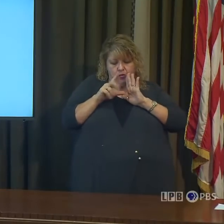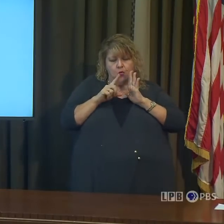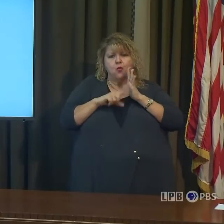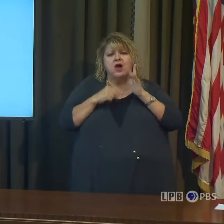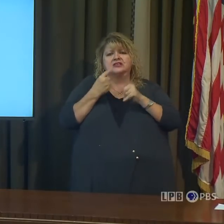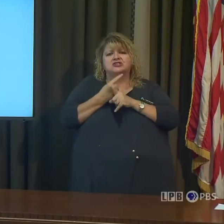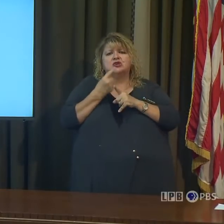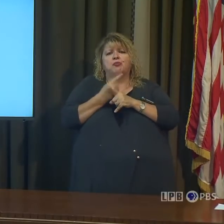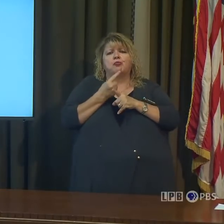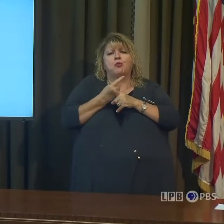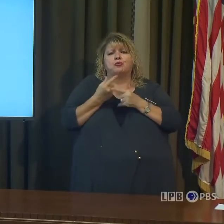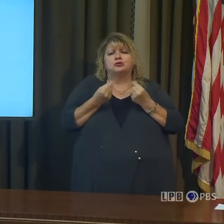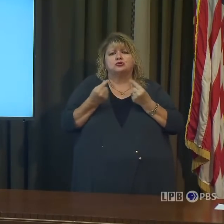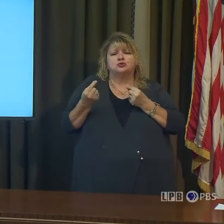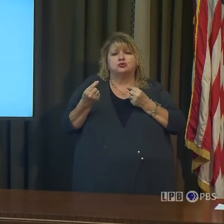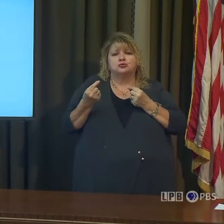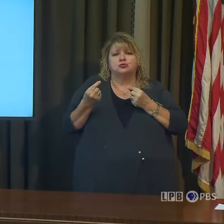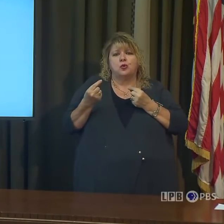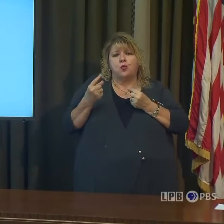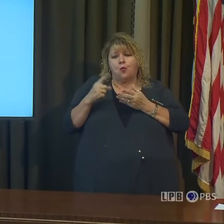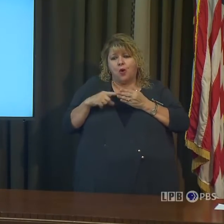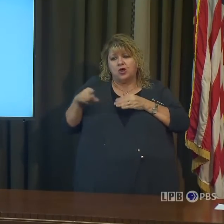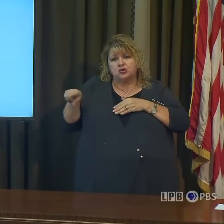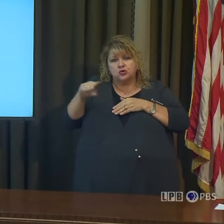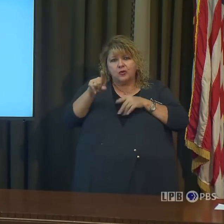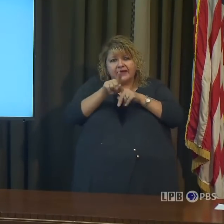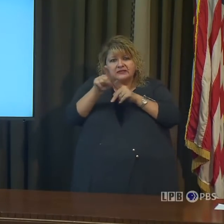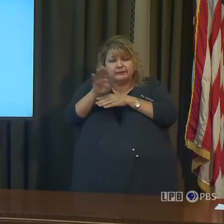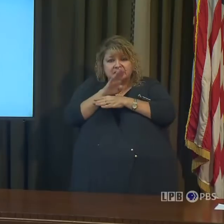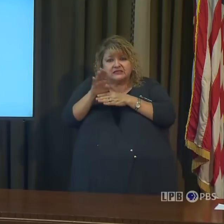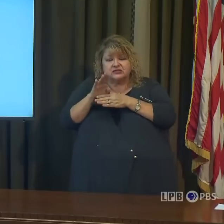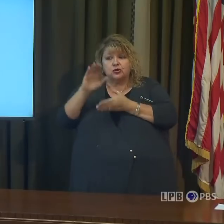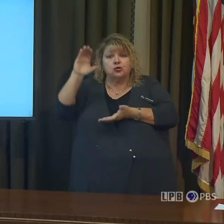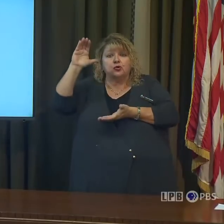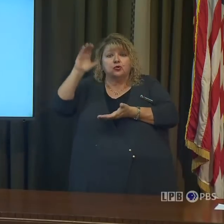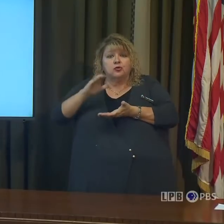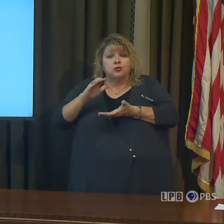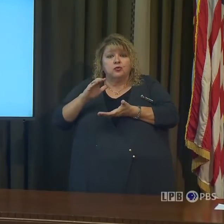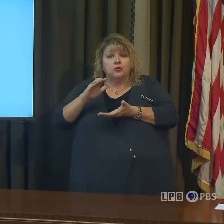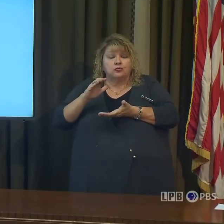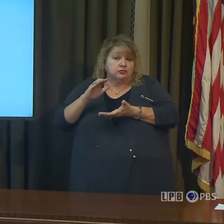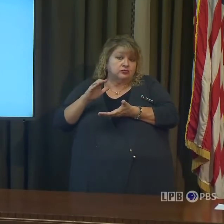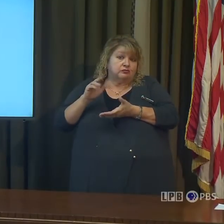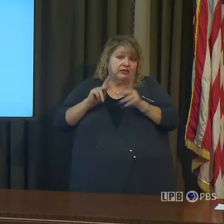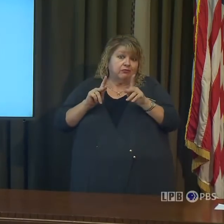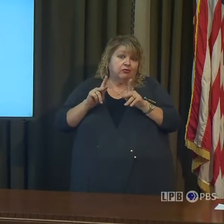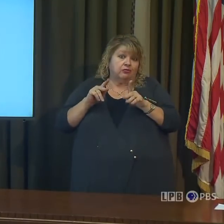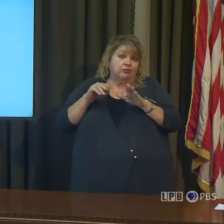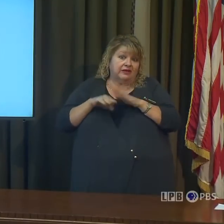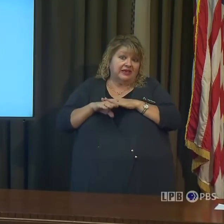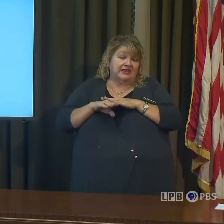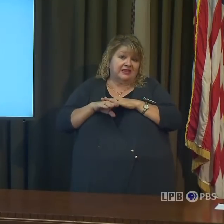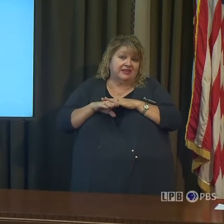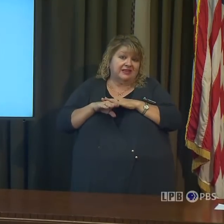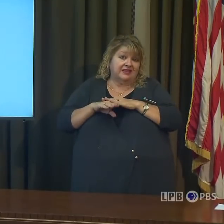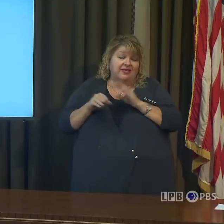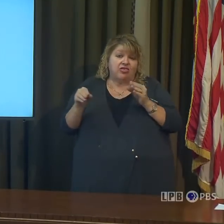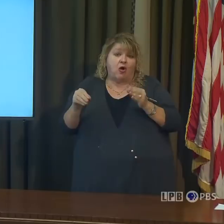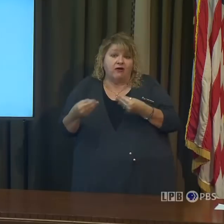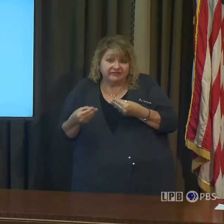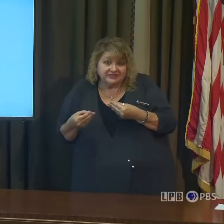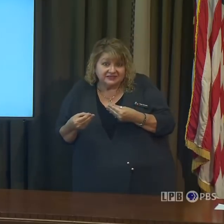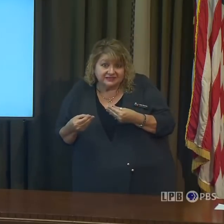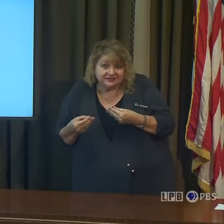accommodations. That means seeing what they can do to decrease the density of people in the office at any one given